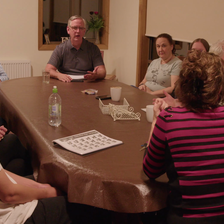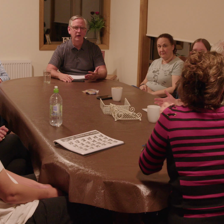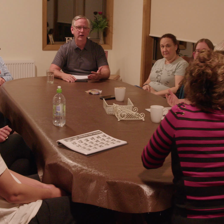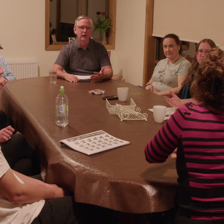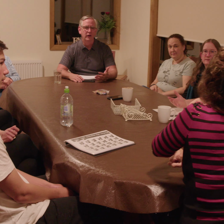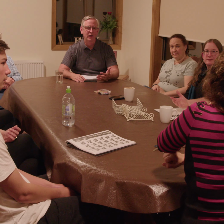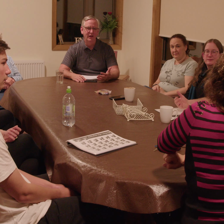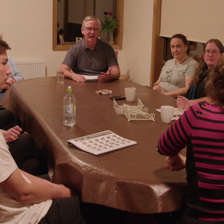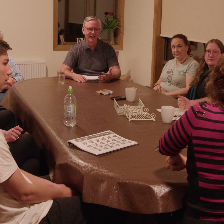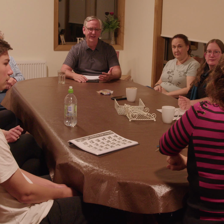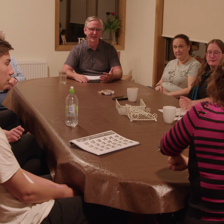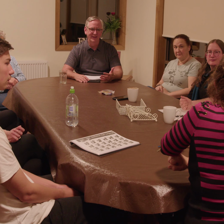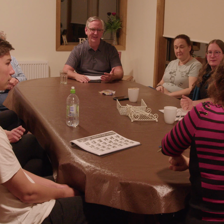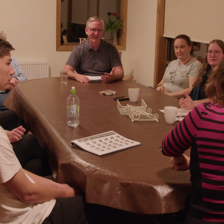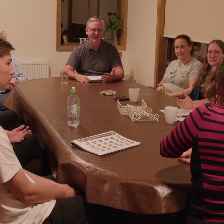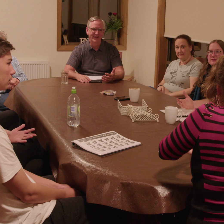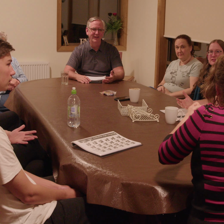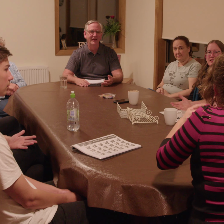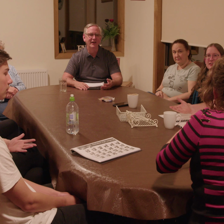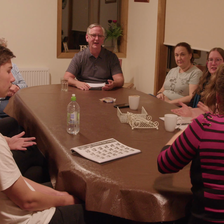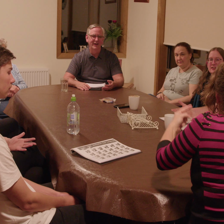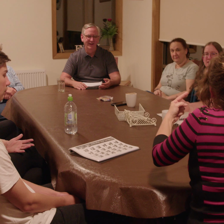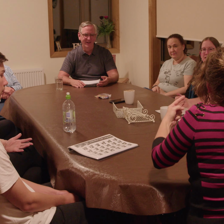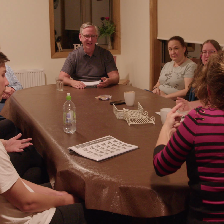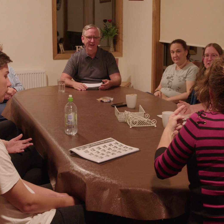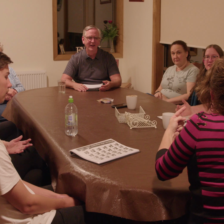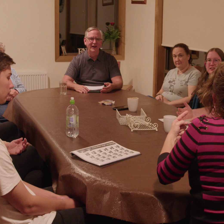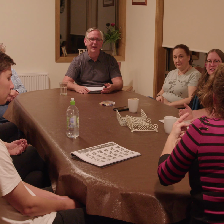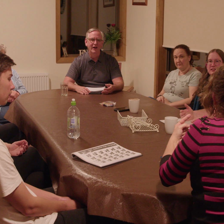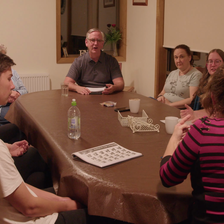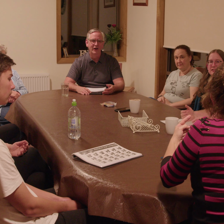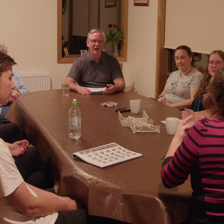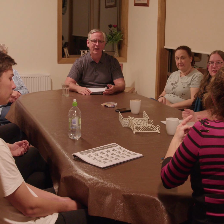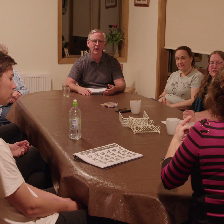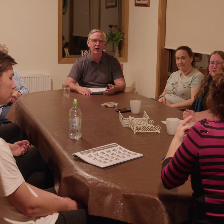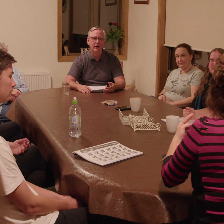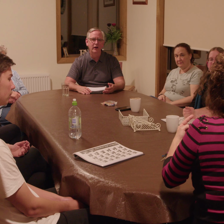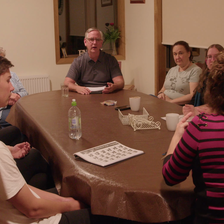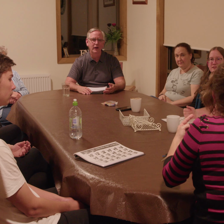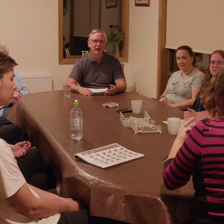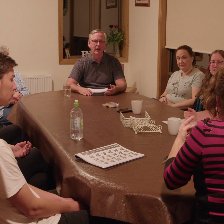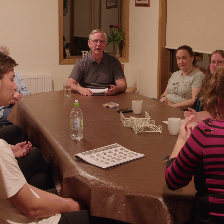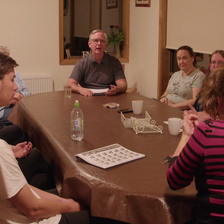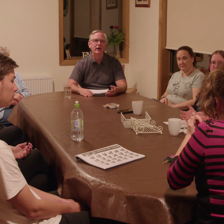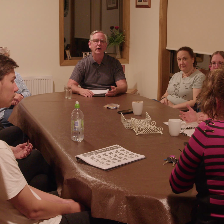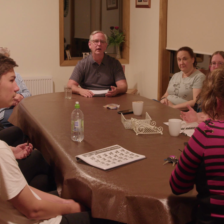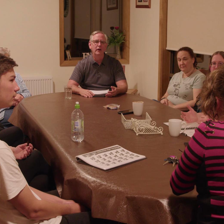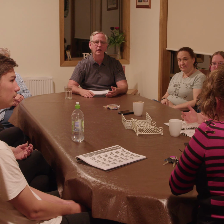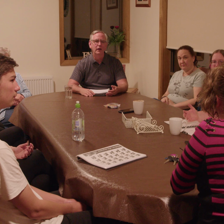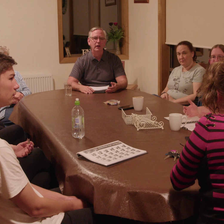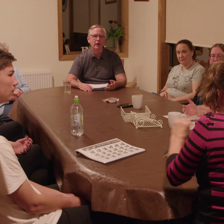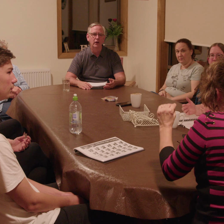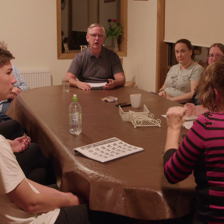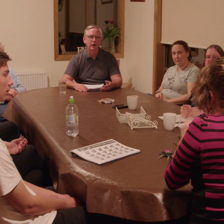the foundation of your signs, and your dominant hand does most of the